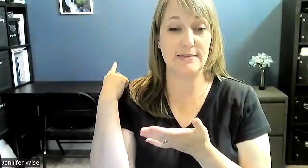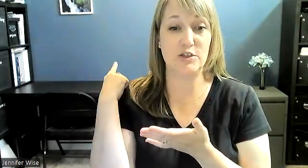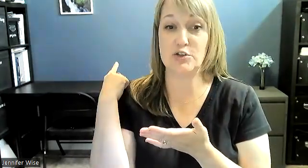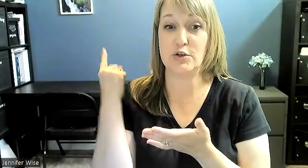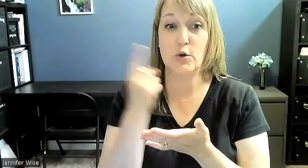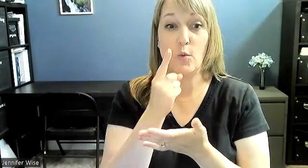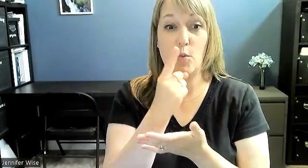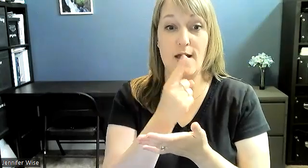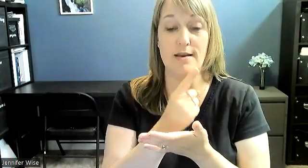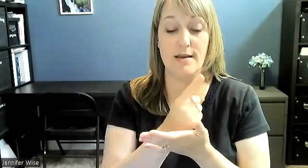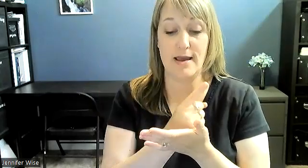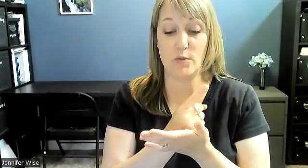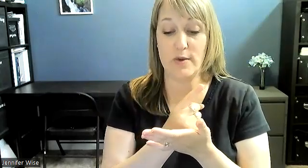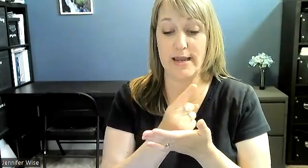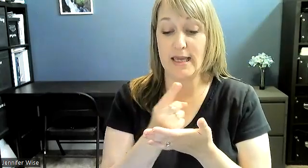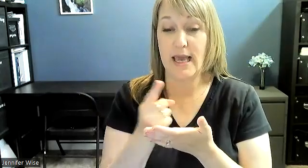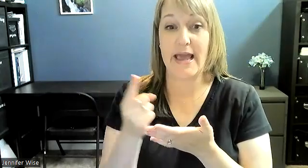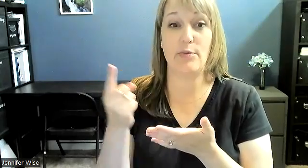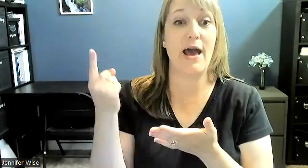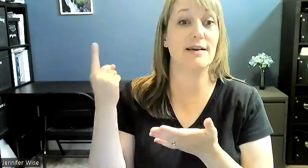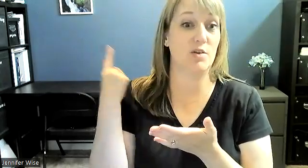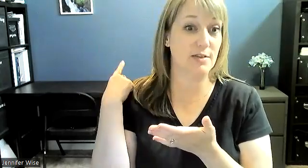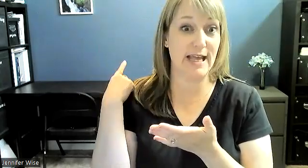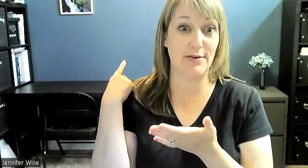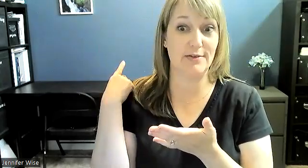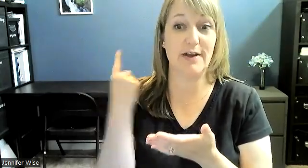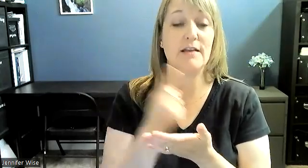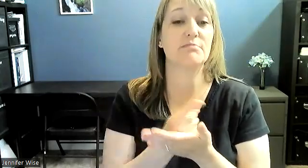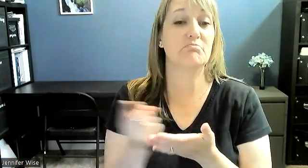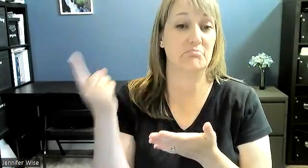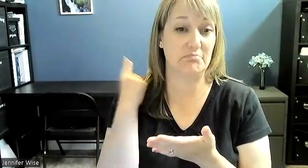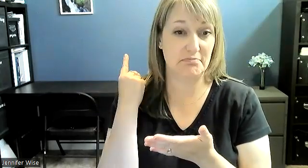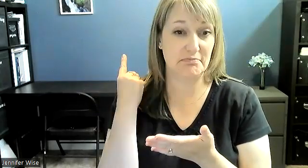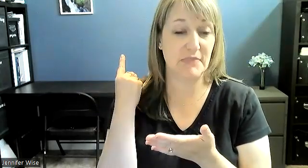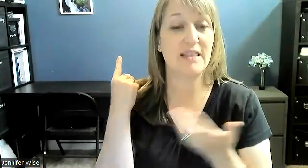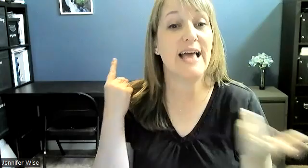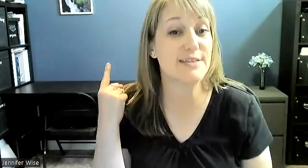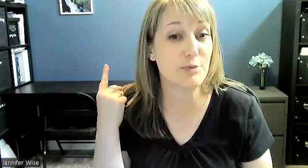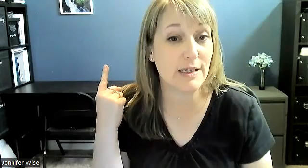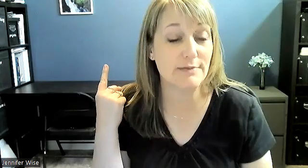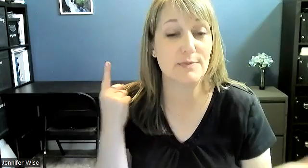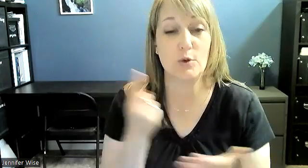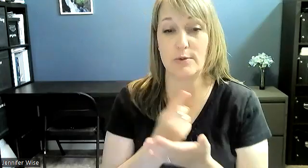You just 1 and week and past all together, right? Last week or a week